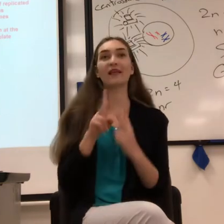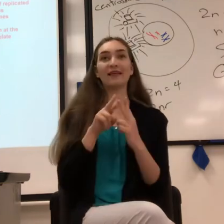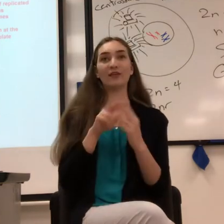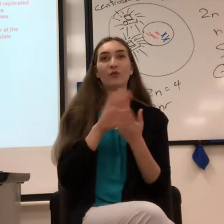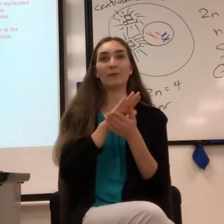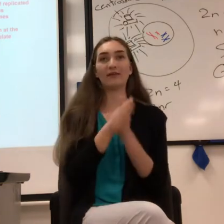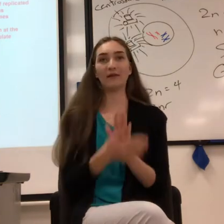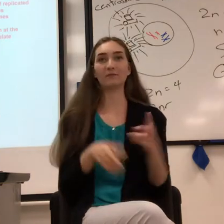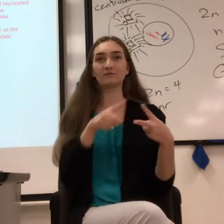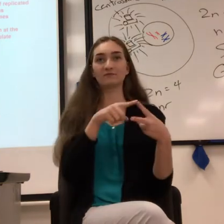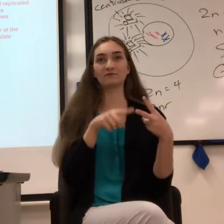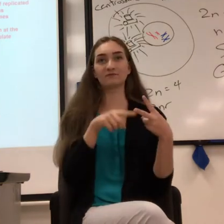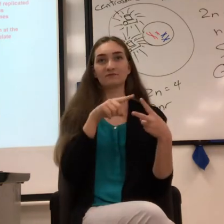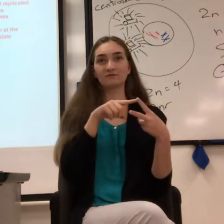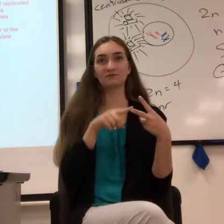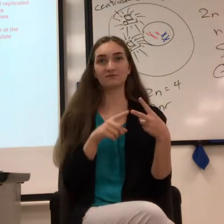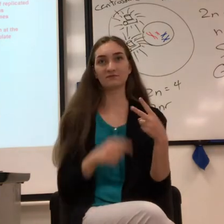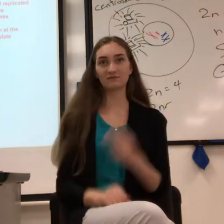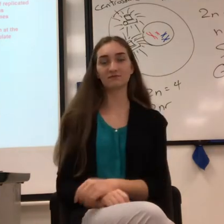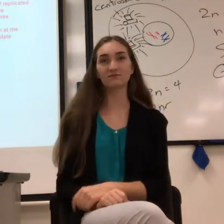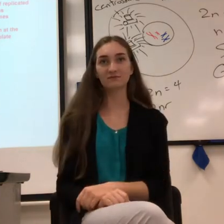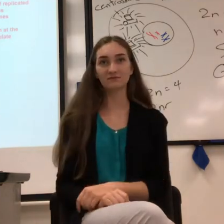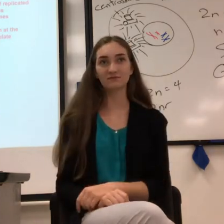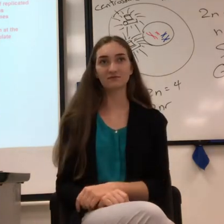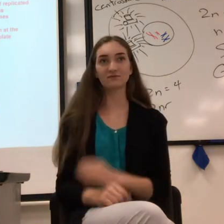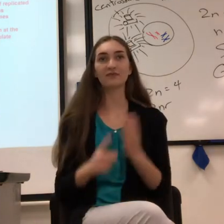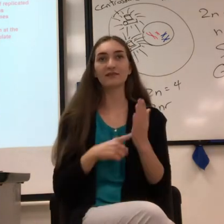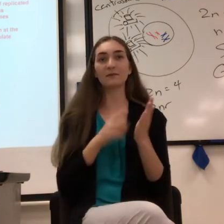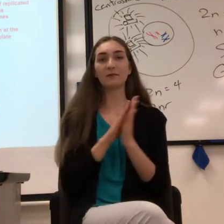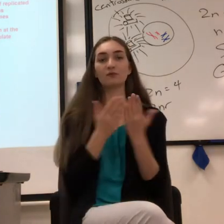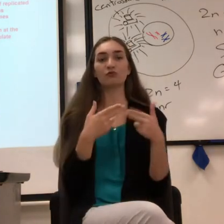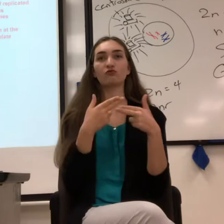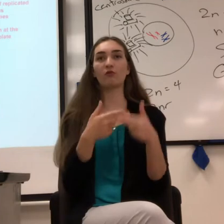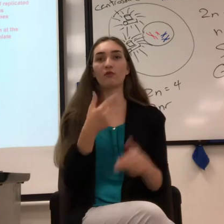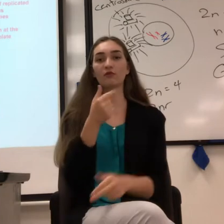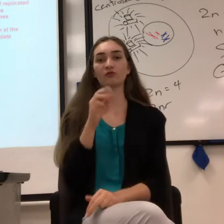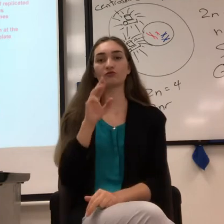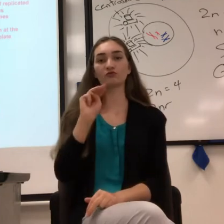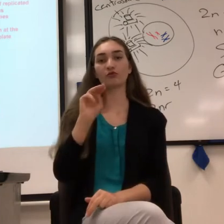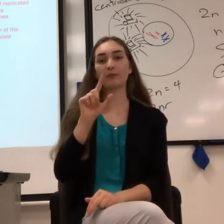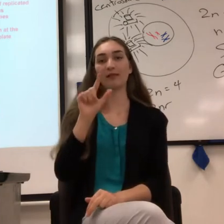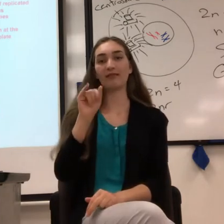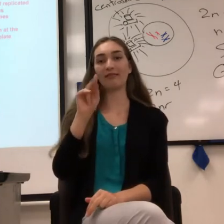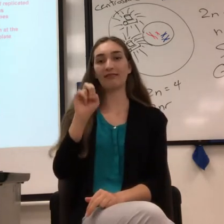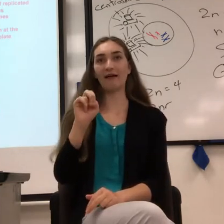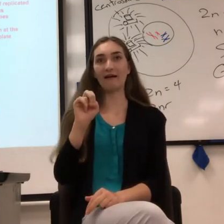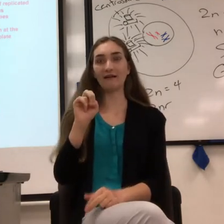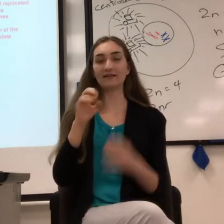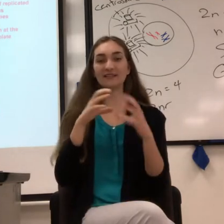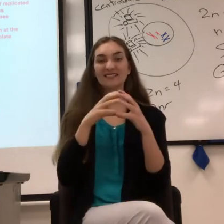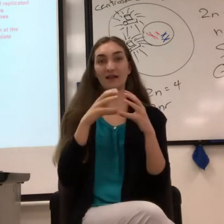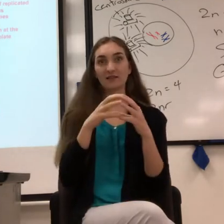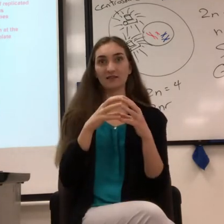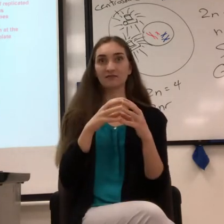oogonium. Sometimes folks call these the germline cells, the cells that allow us to reproduce.